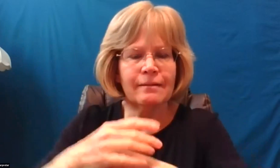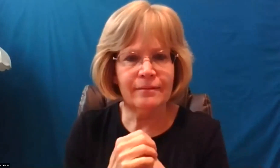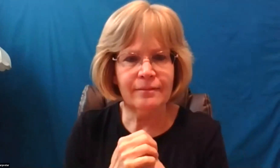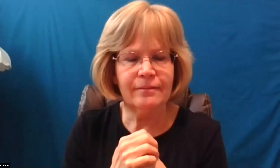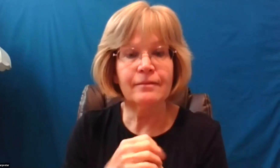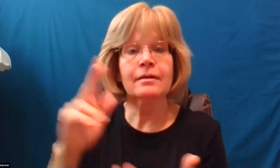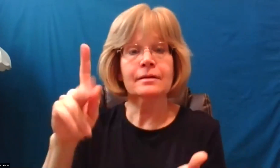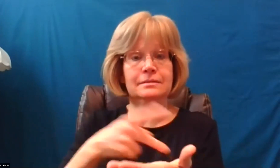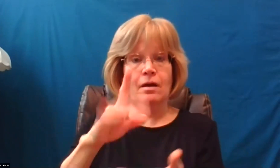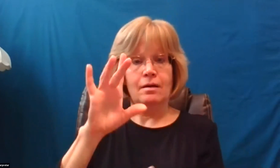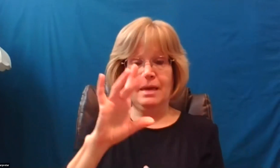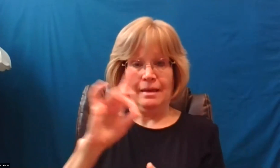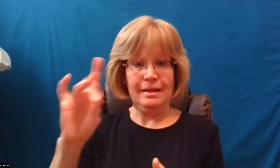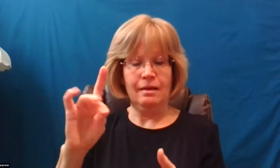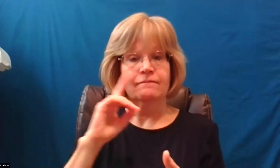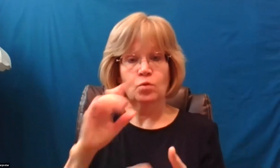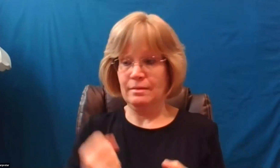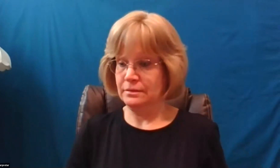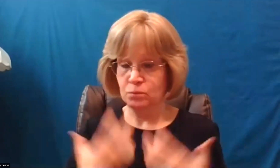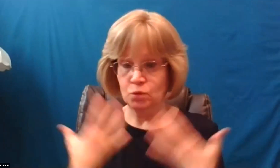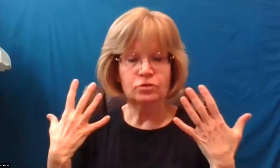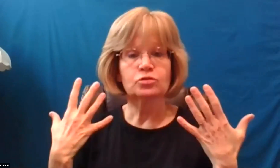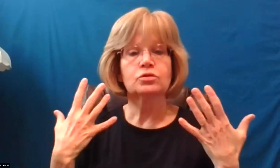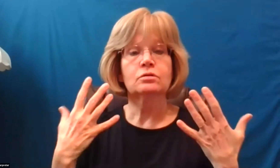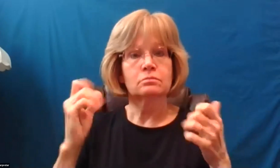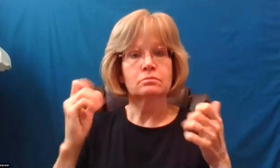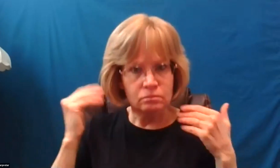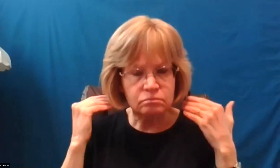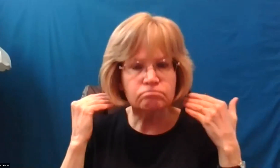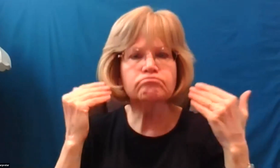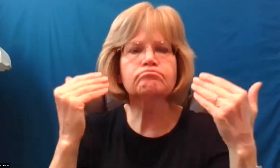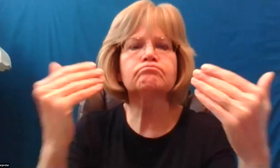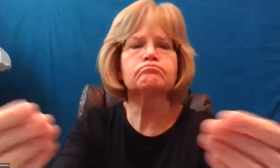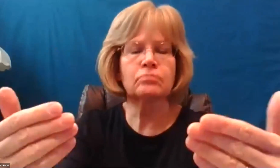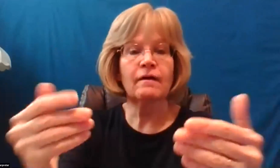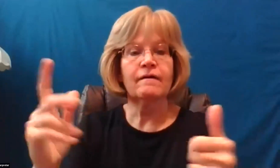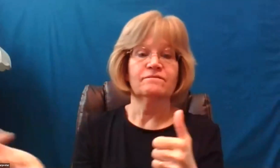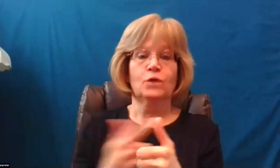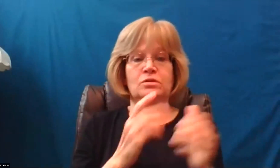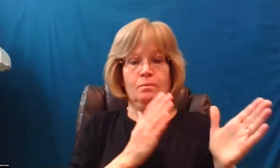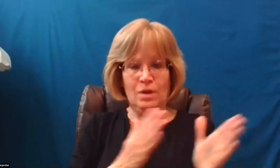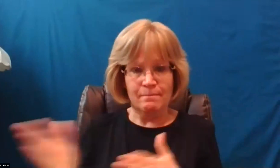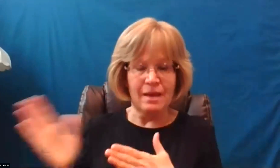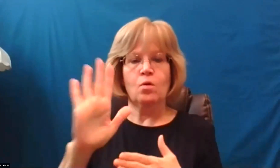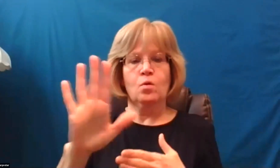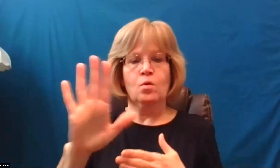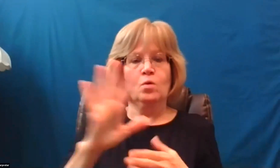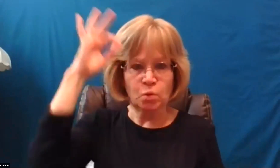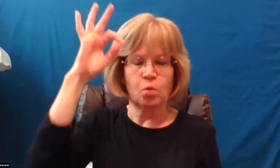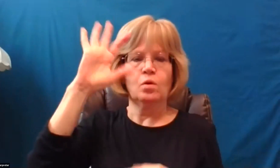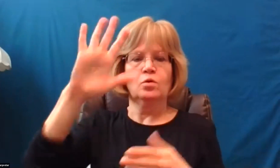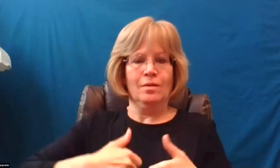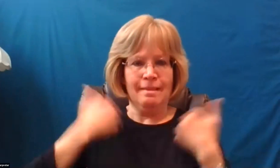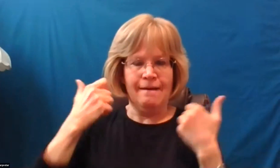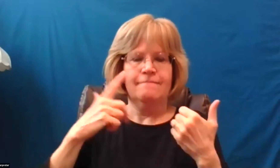Using Psalm 88 as inspiration, we can proceed forward in the world once we prepare our souls and lives for this